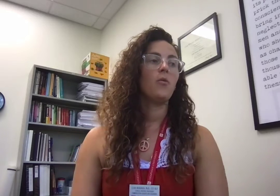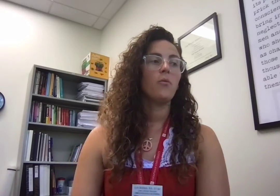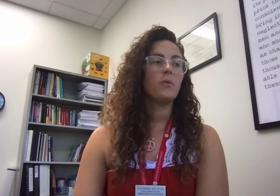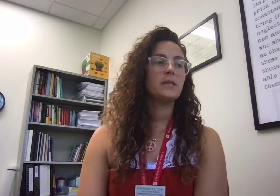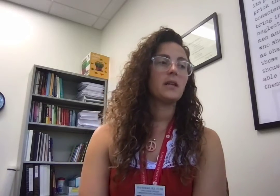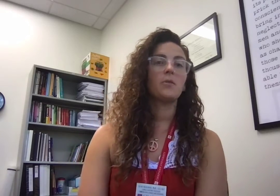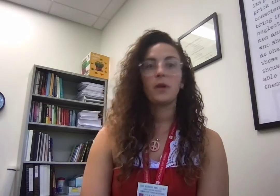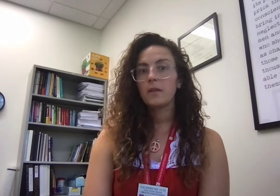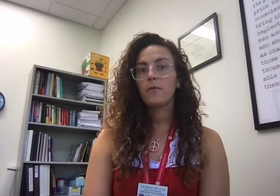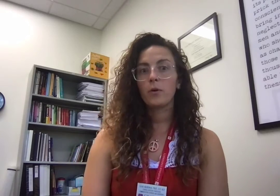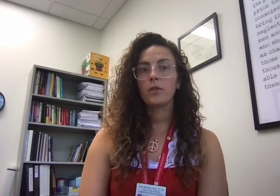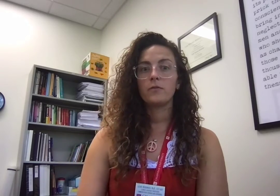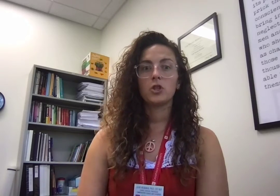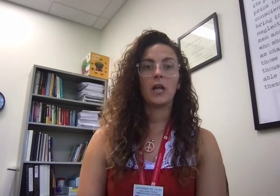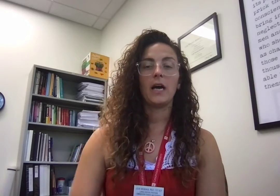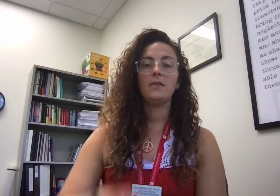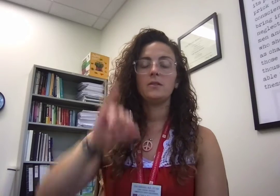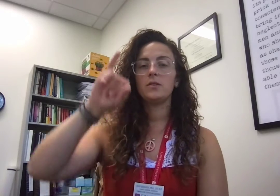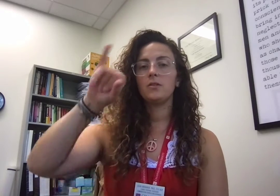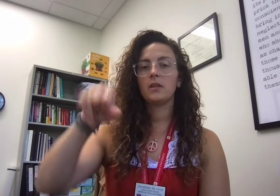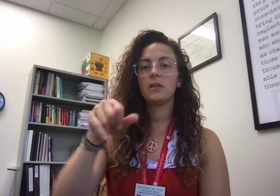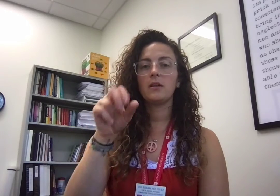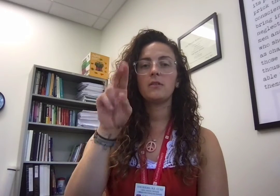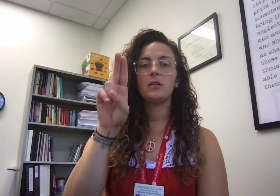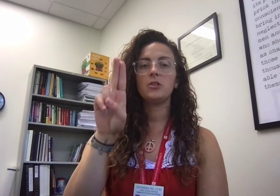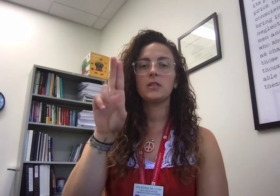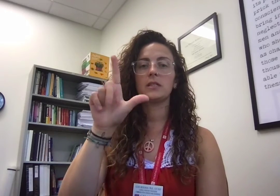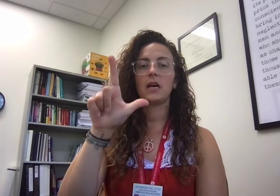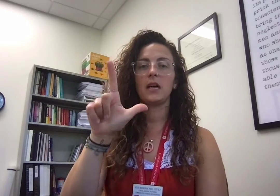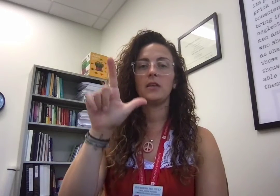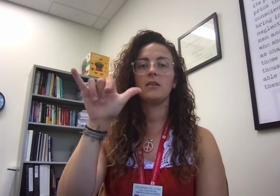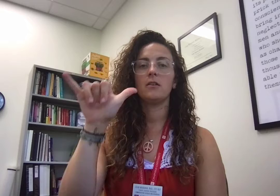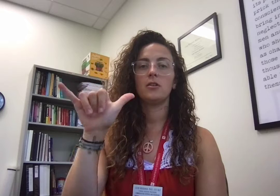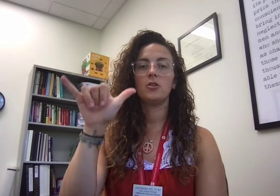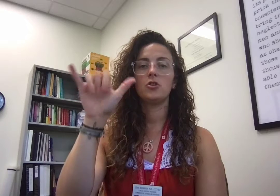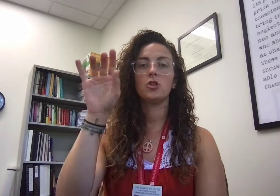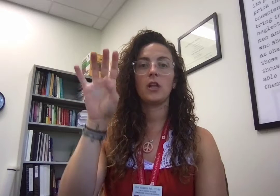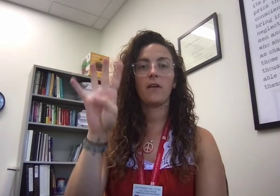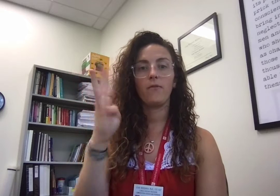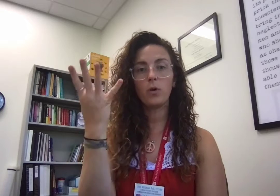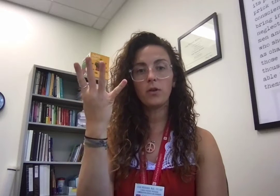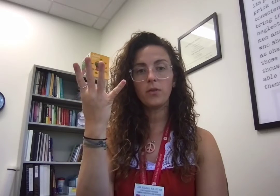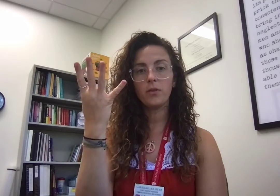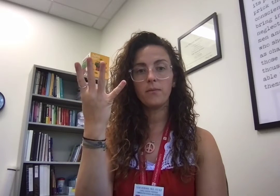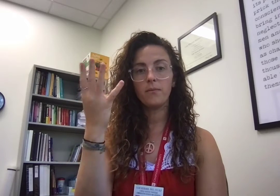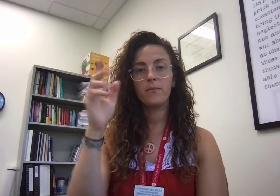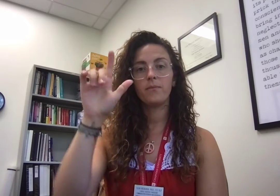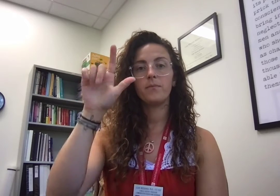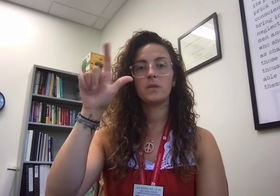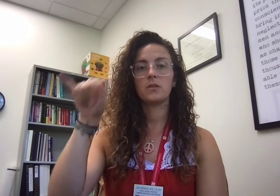We celebrate the 4th of July. So you can literally just sign July 4th.